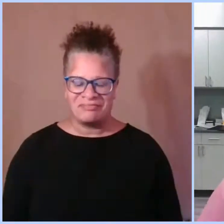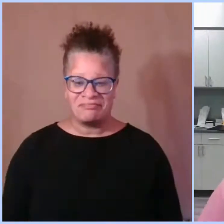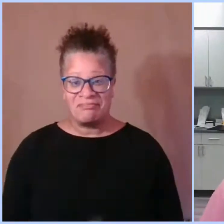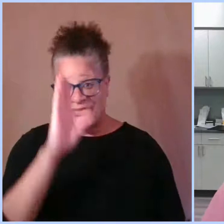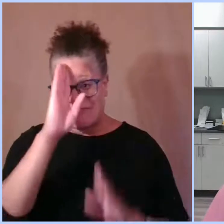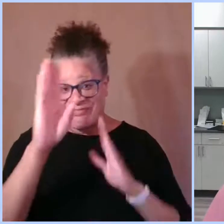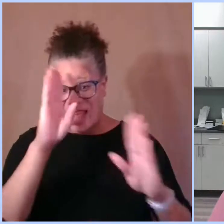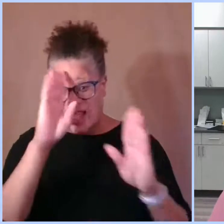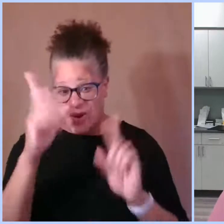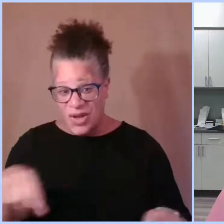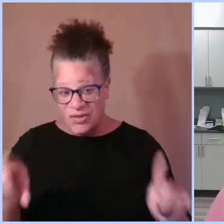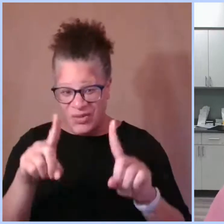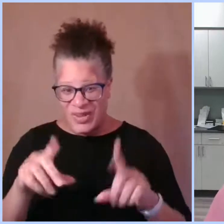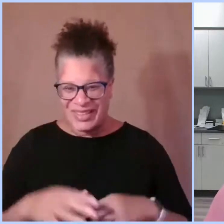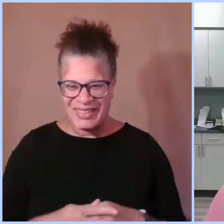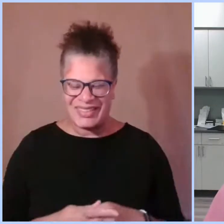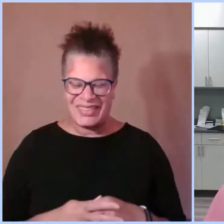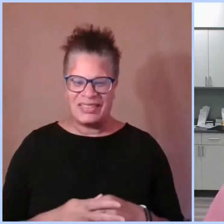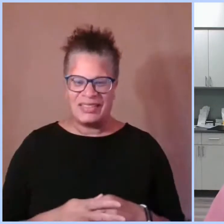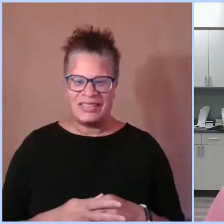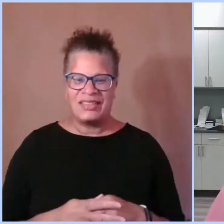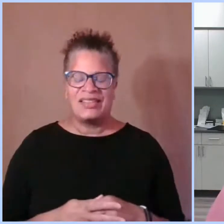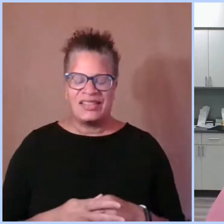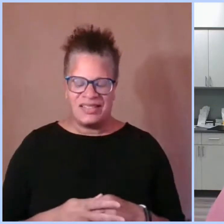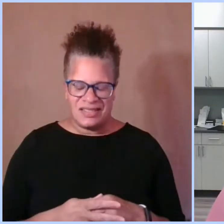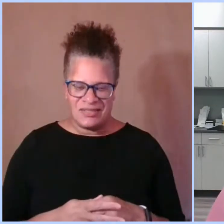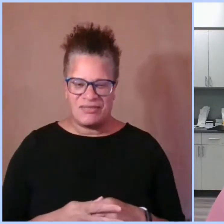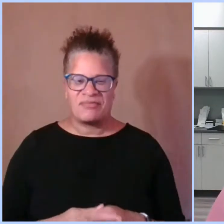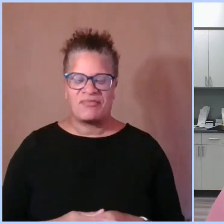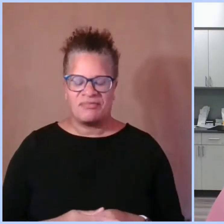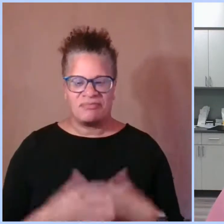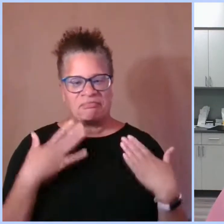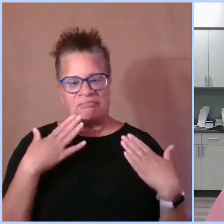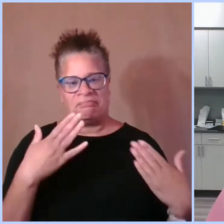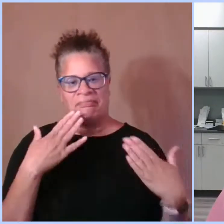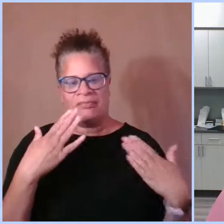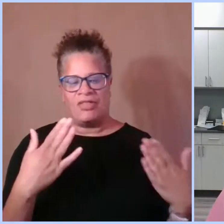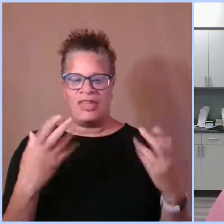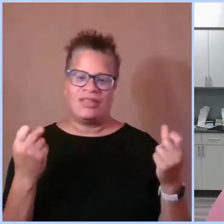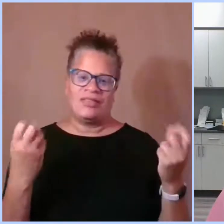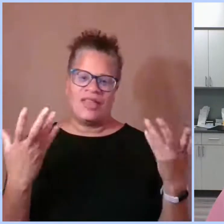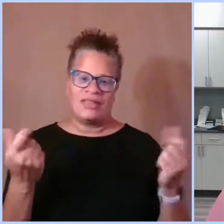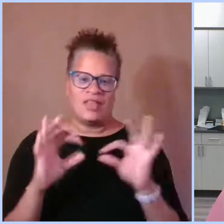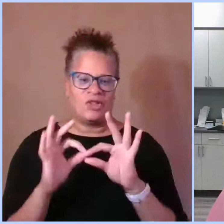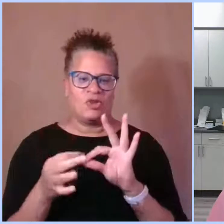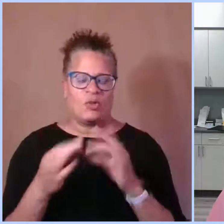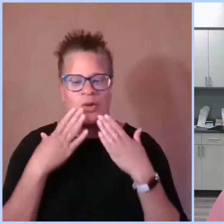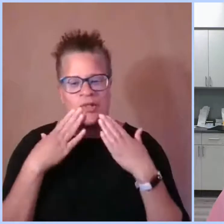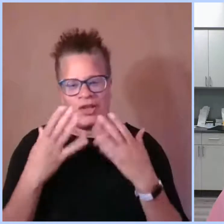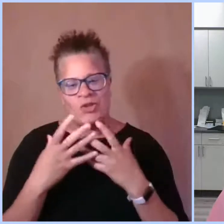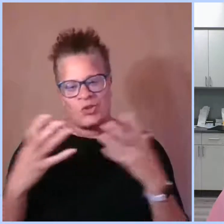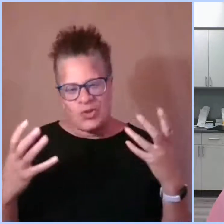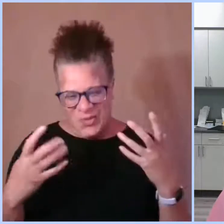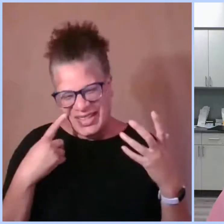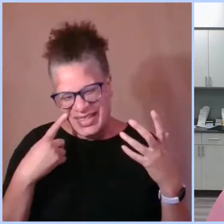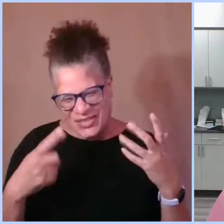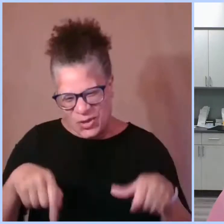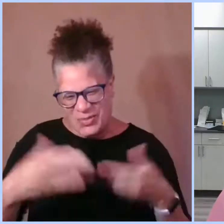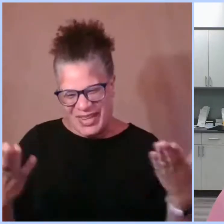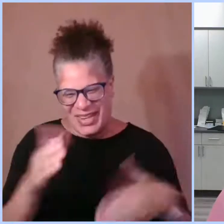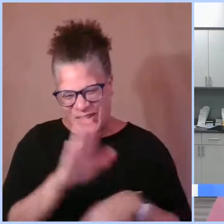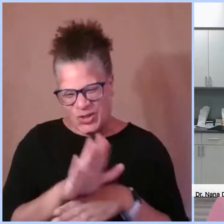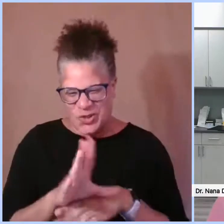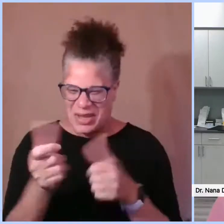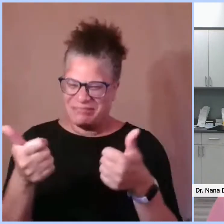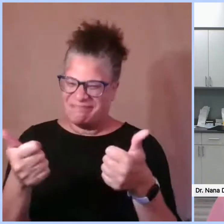Hi, everyone. So I want to just thank our ASL interpreter. Thank you so much for being here tonight.